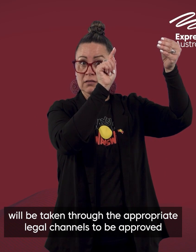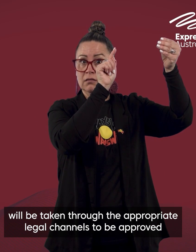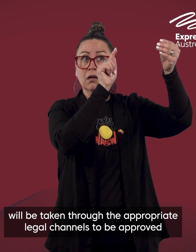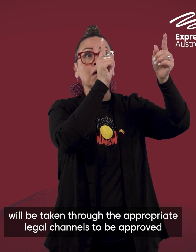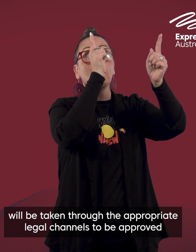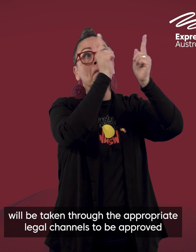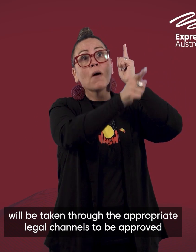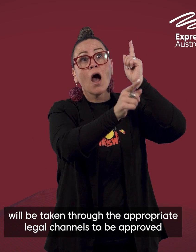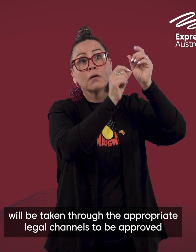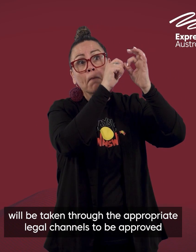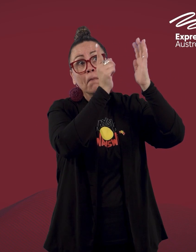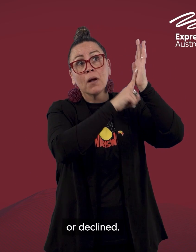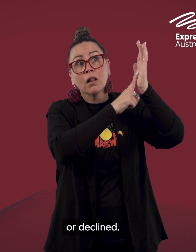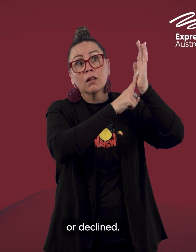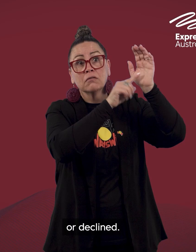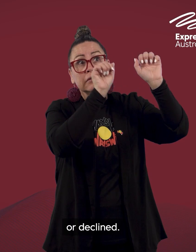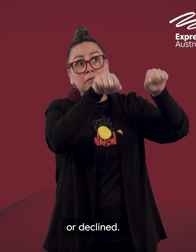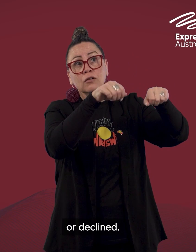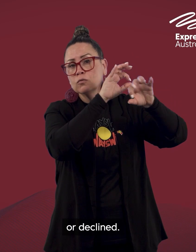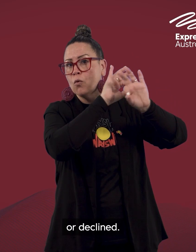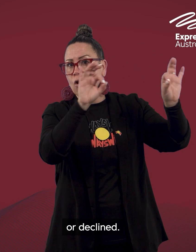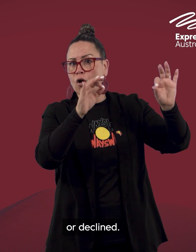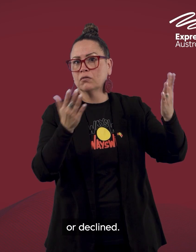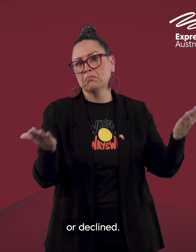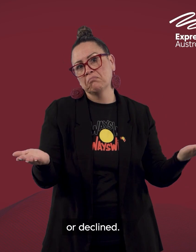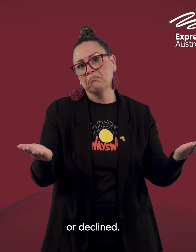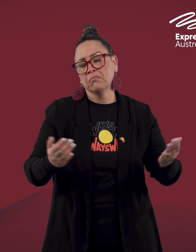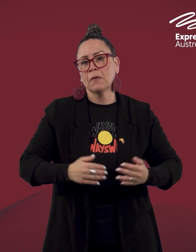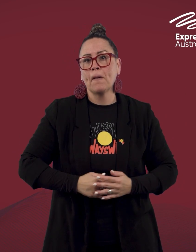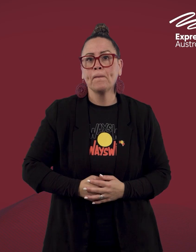channels to be approved or declined.